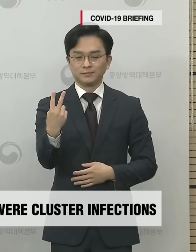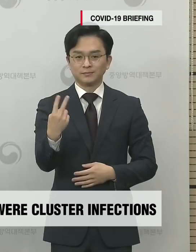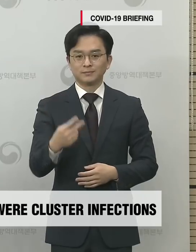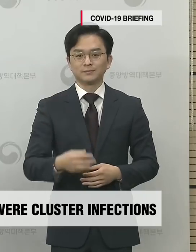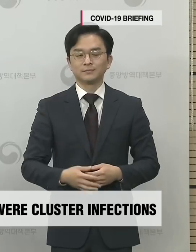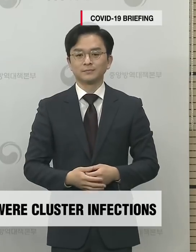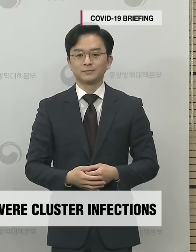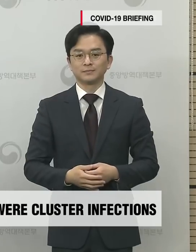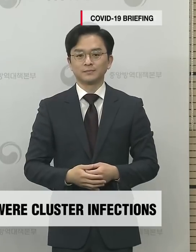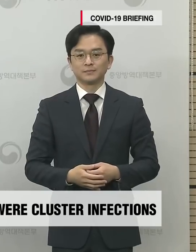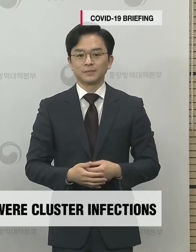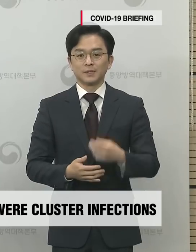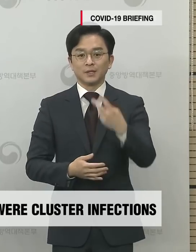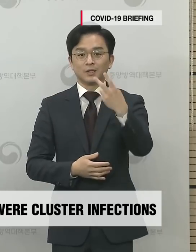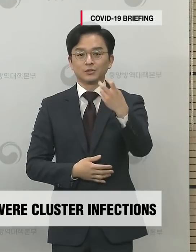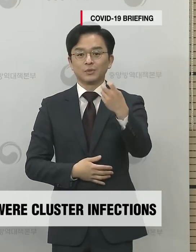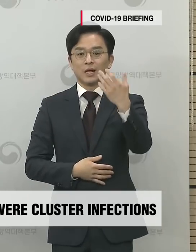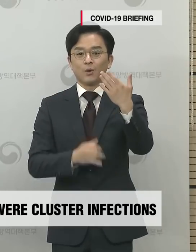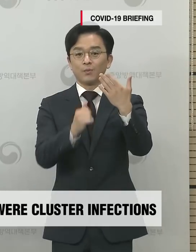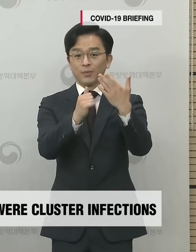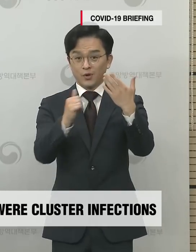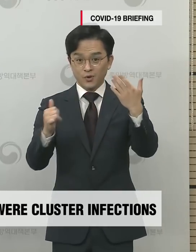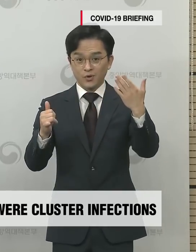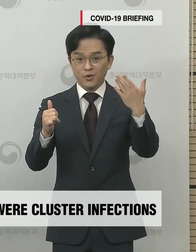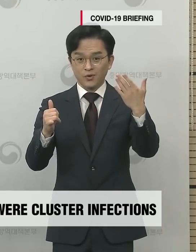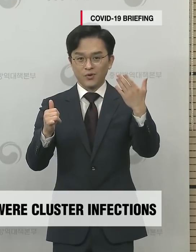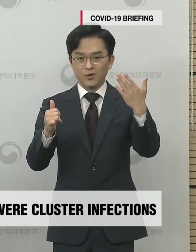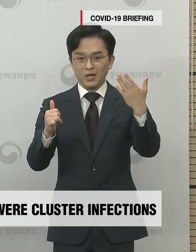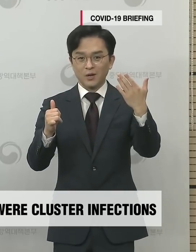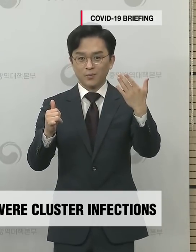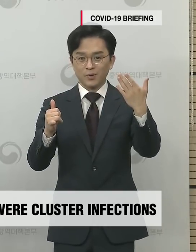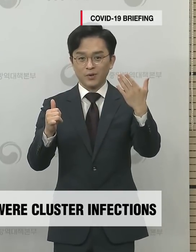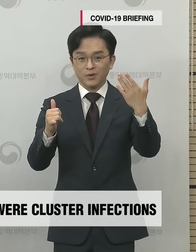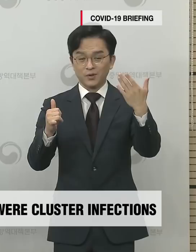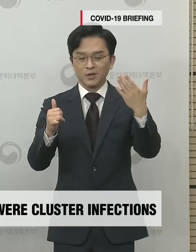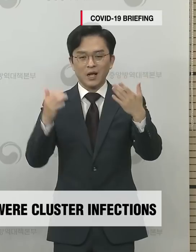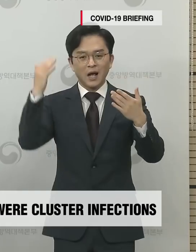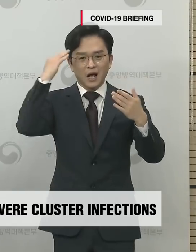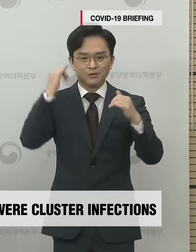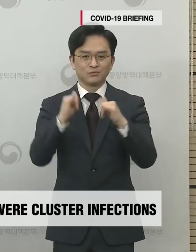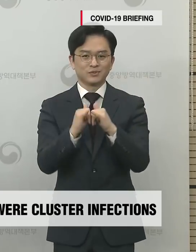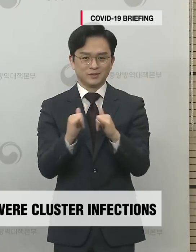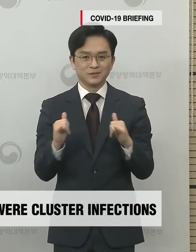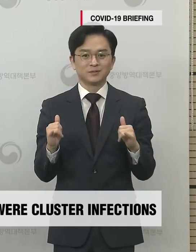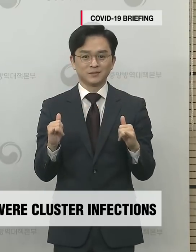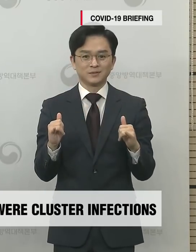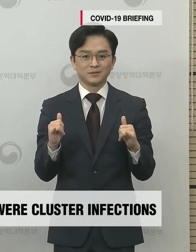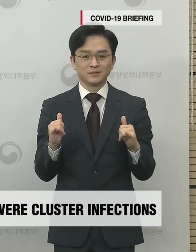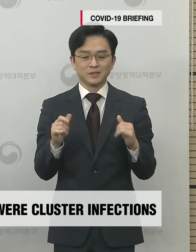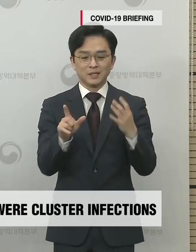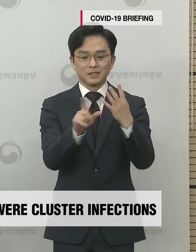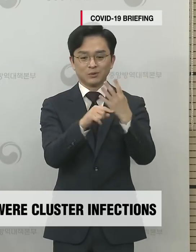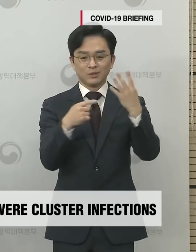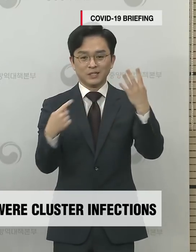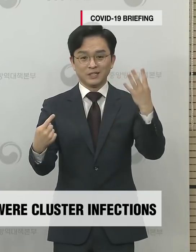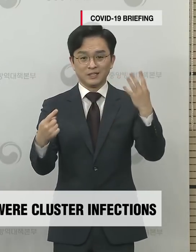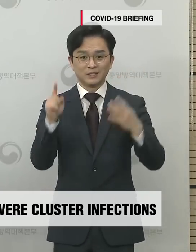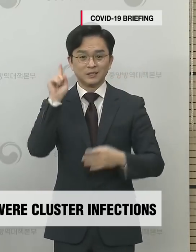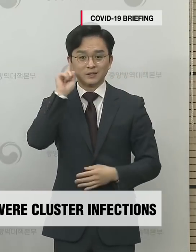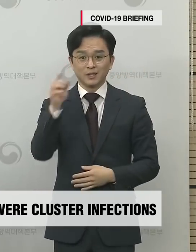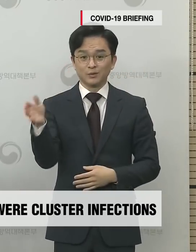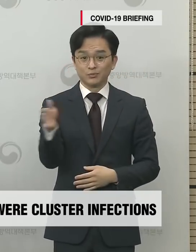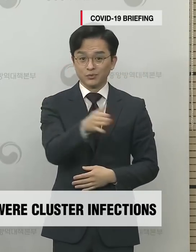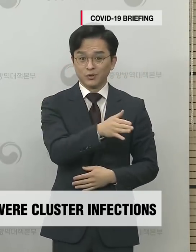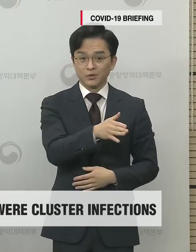and one was from Asia, excluding China. And excluding two, all of the rest were Korean